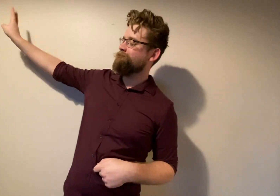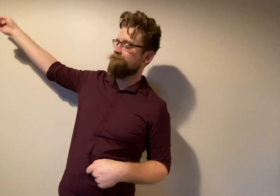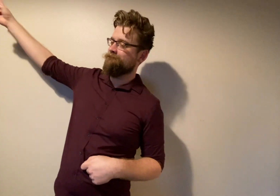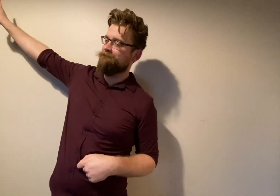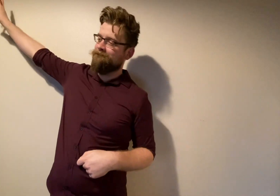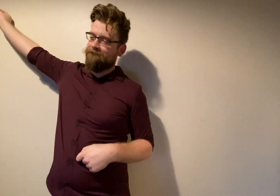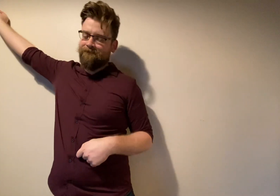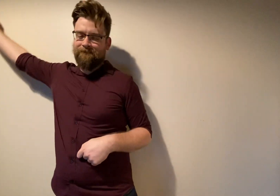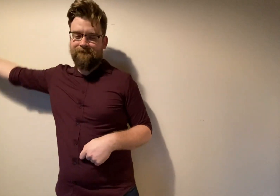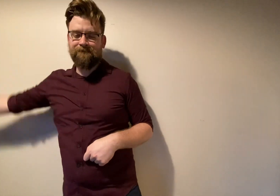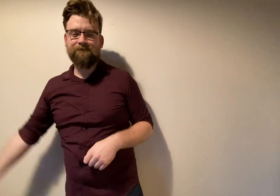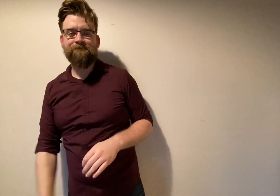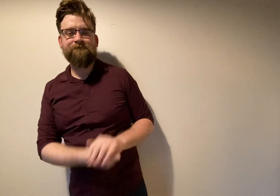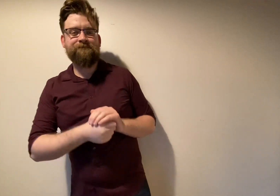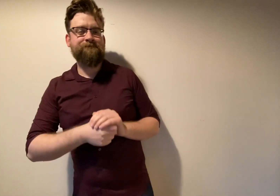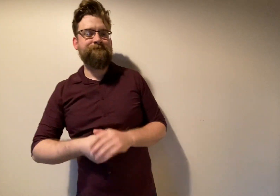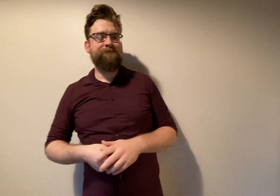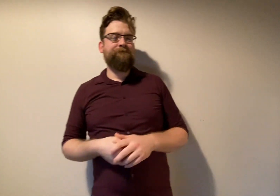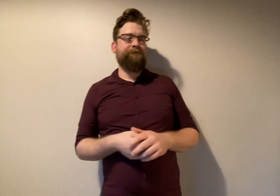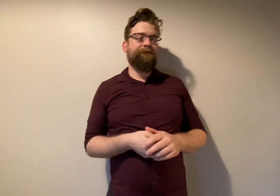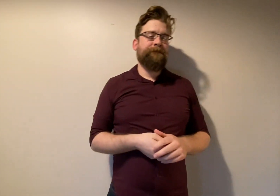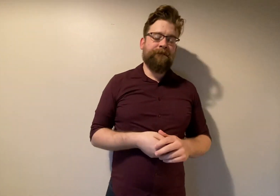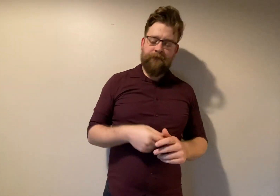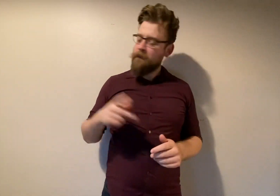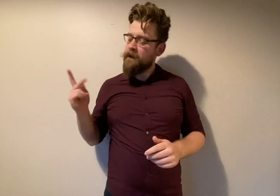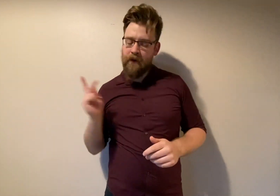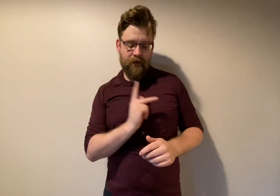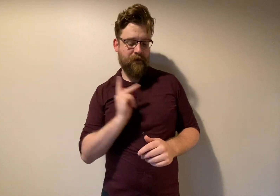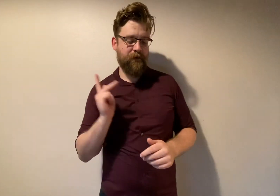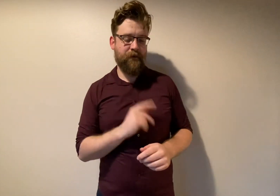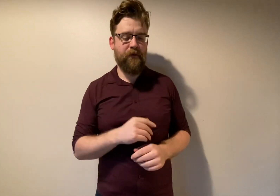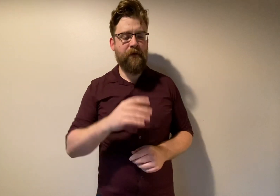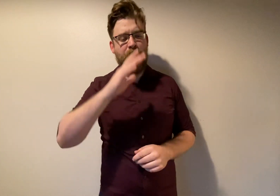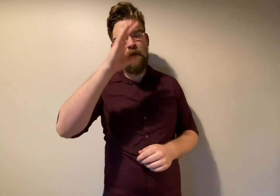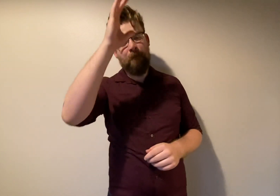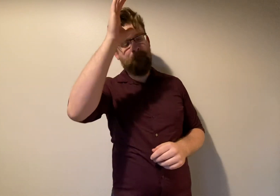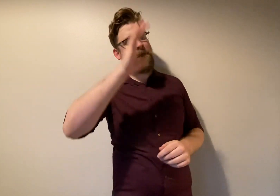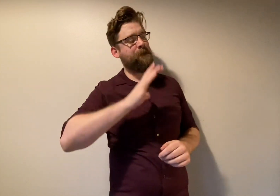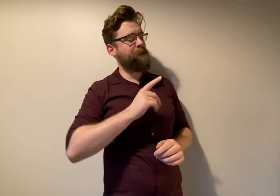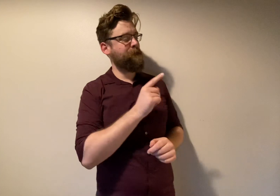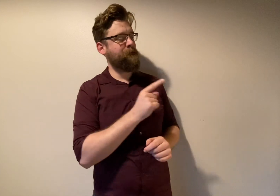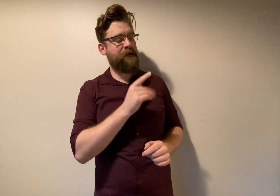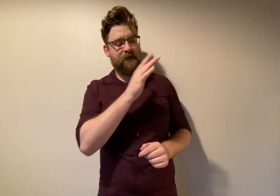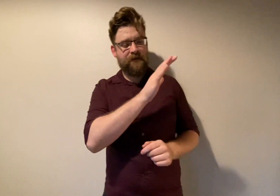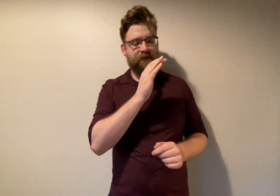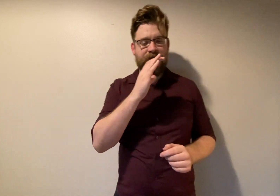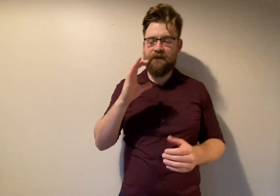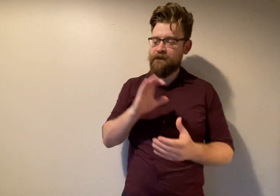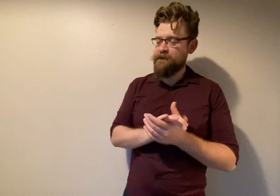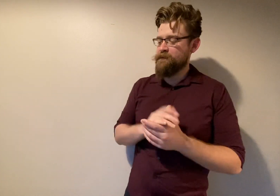the green. The good couple saw them no more, but everything went well for them from that time